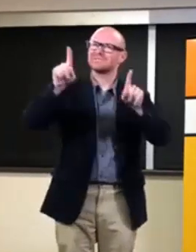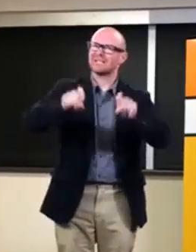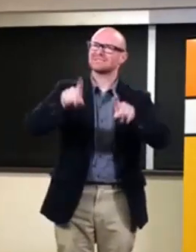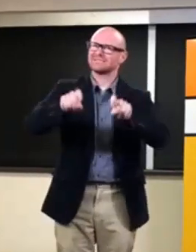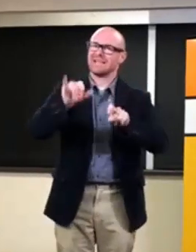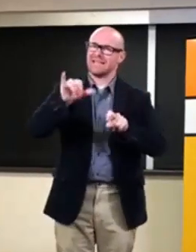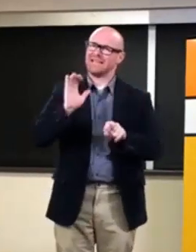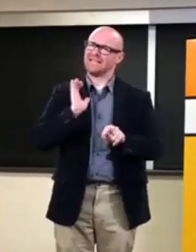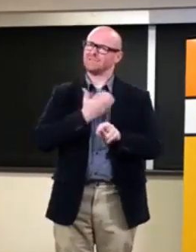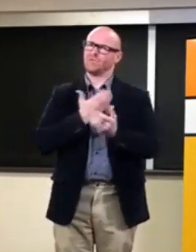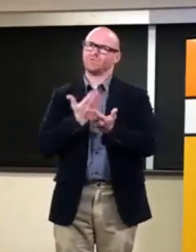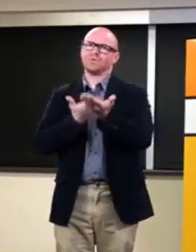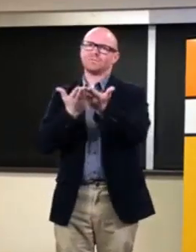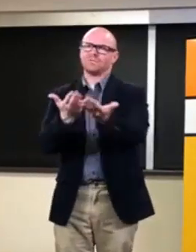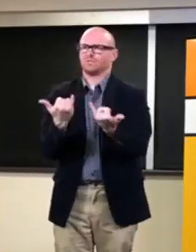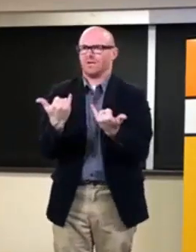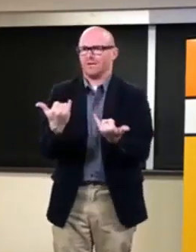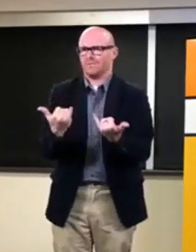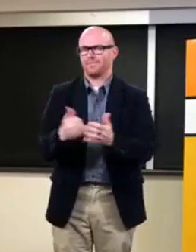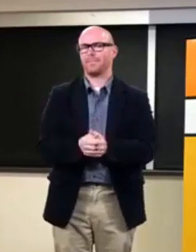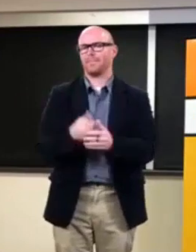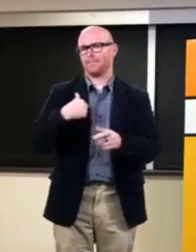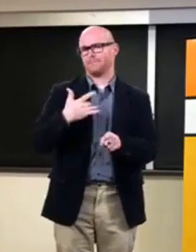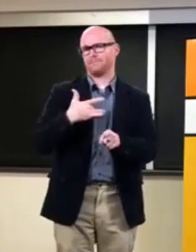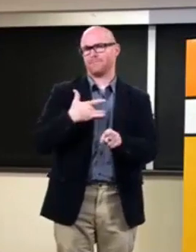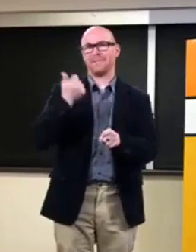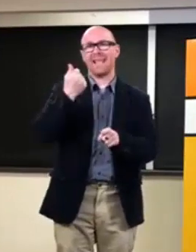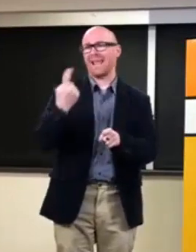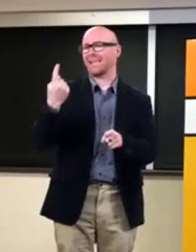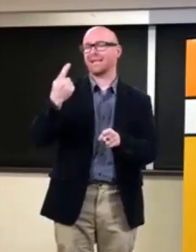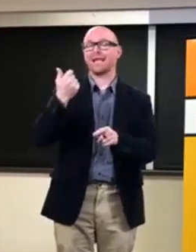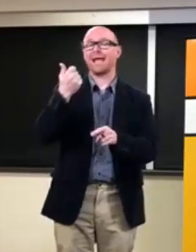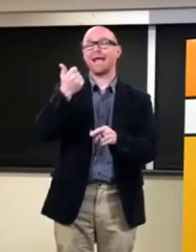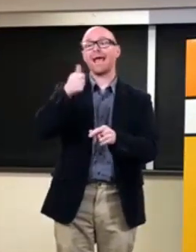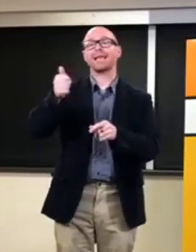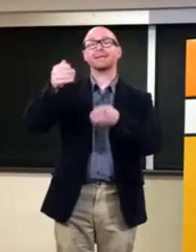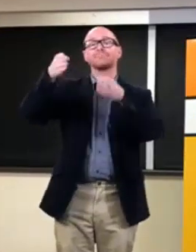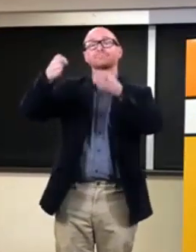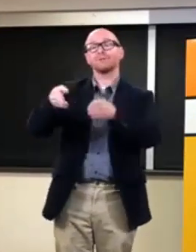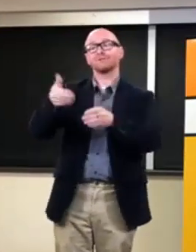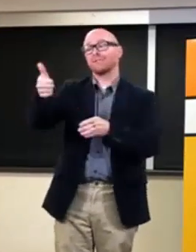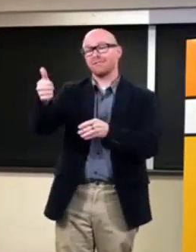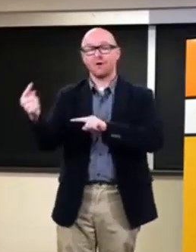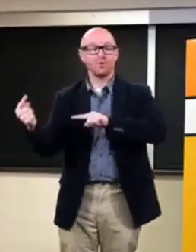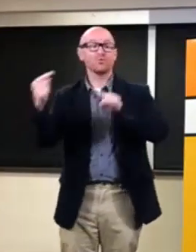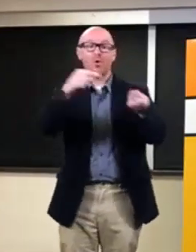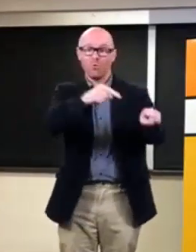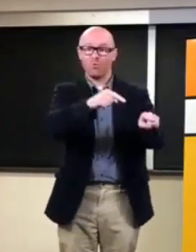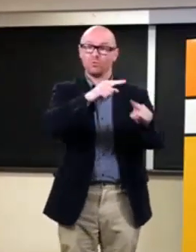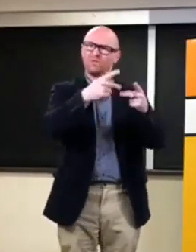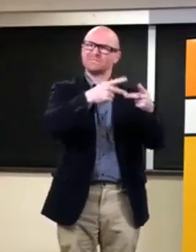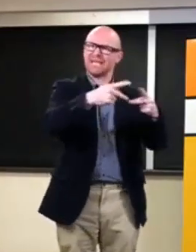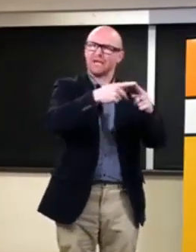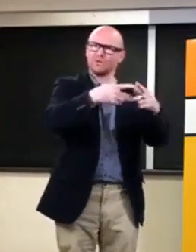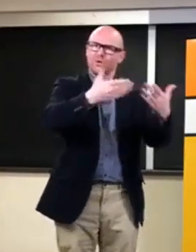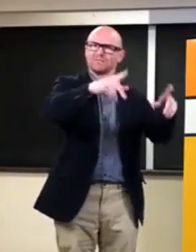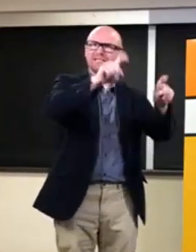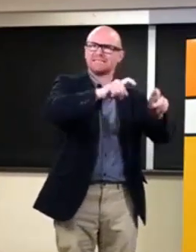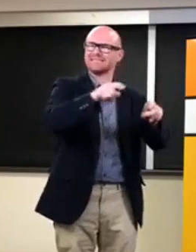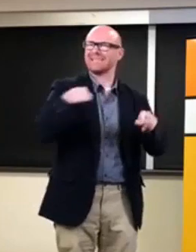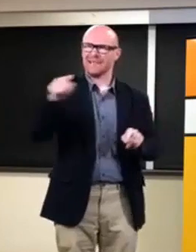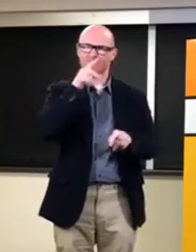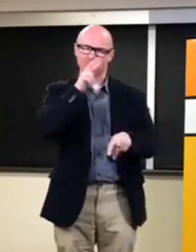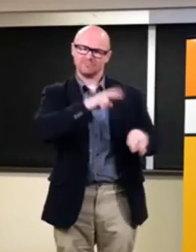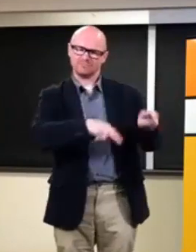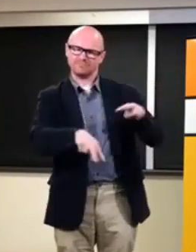at a state. We expect that any Utahn who goes to any site to get tested, that criteria will be followed. In terms